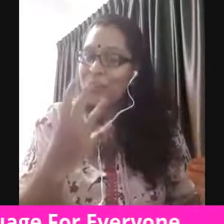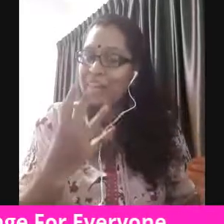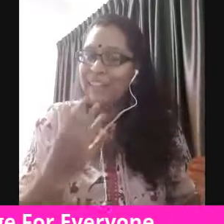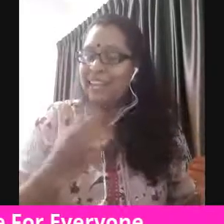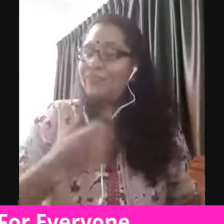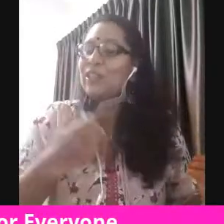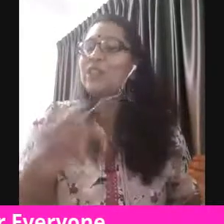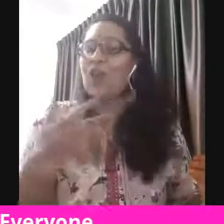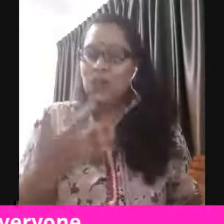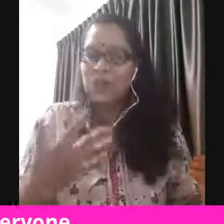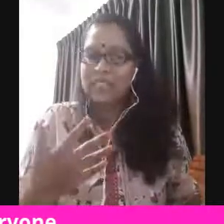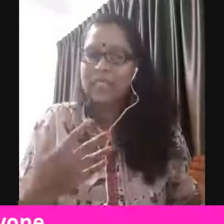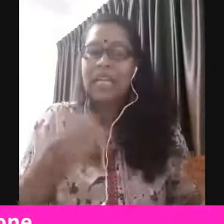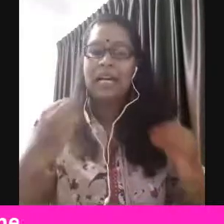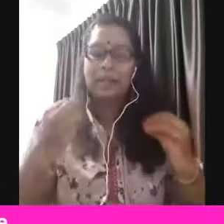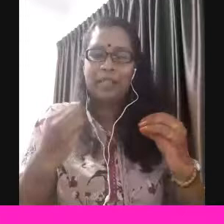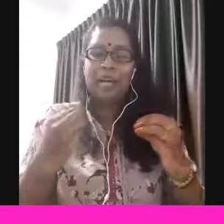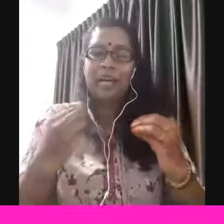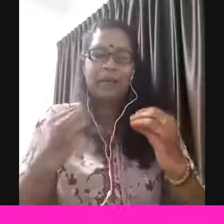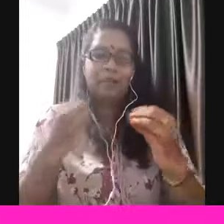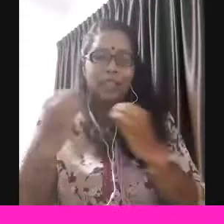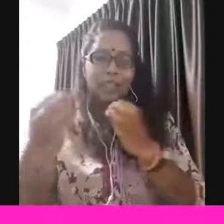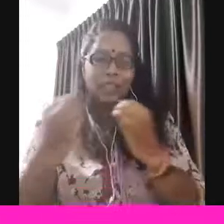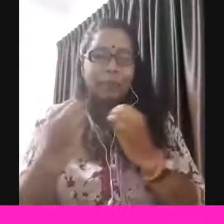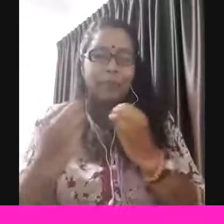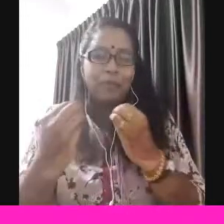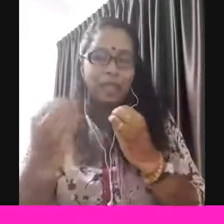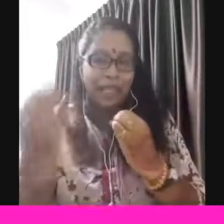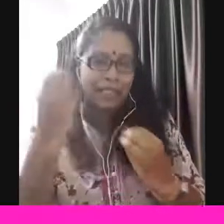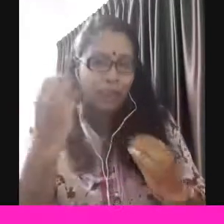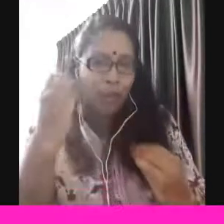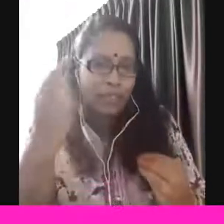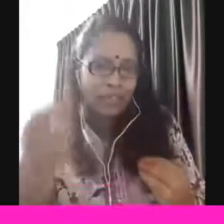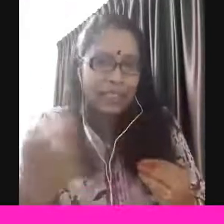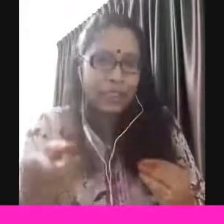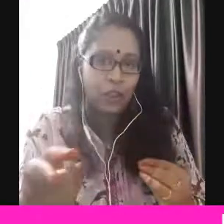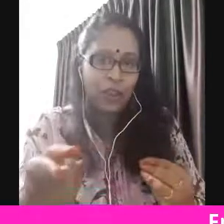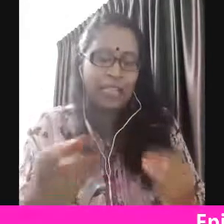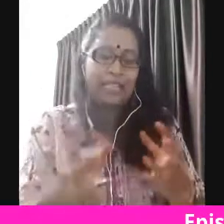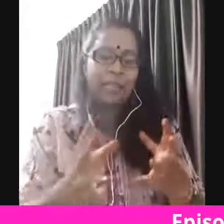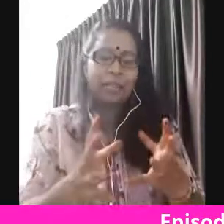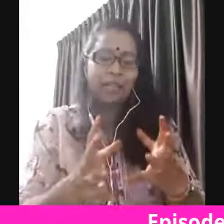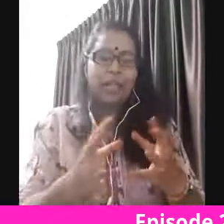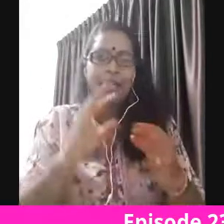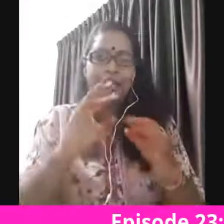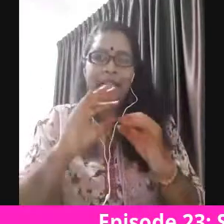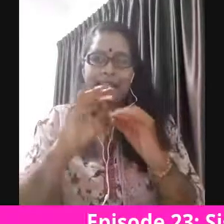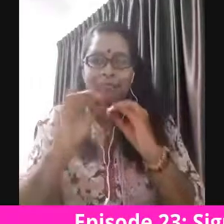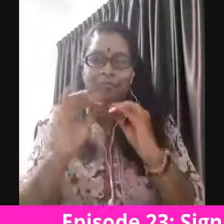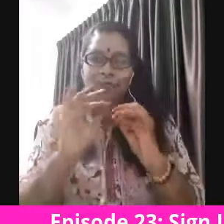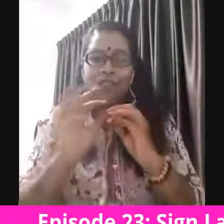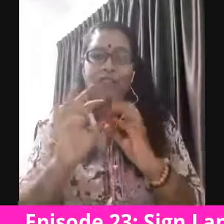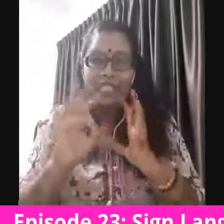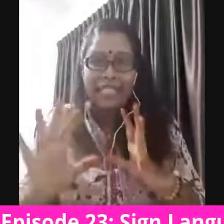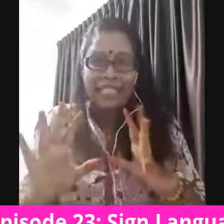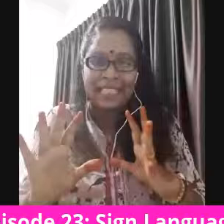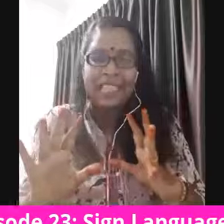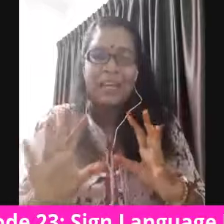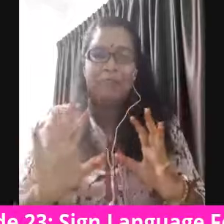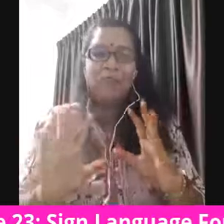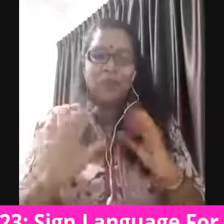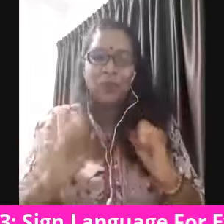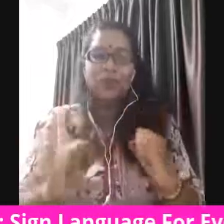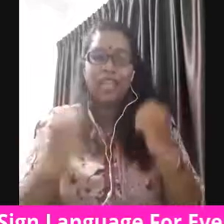got swara, Mhm. and they will talk to us. But sometimes we will understand what they are talking, and sometimes it's like not very